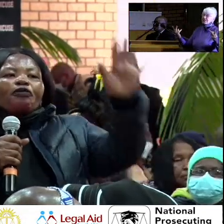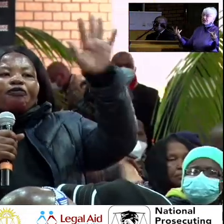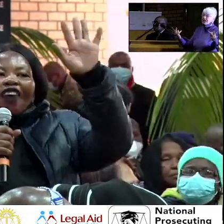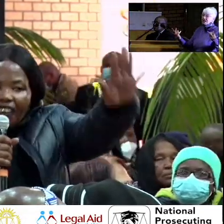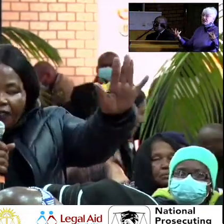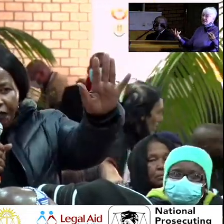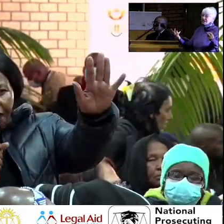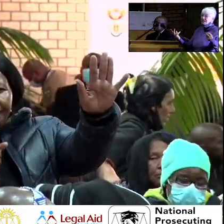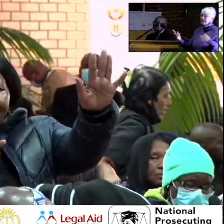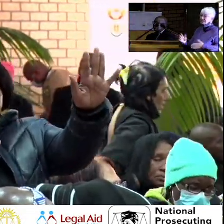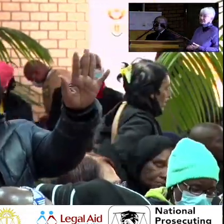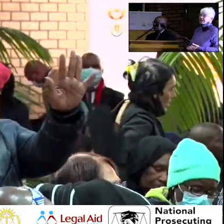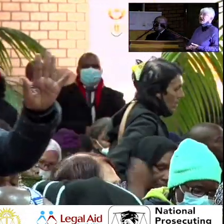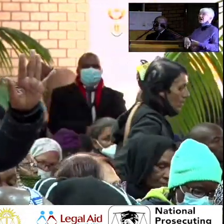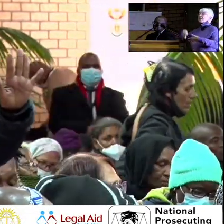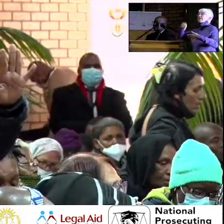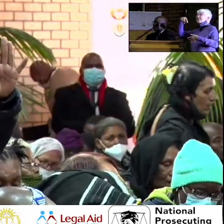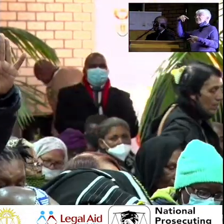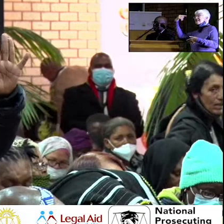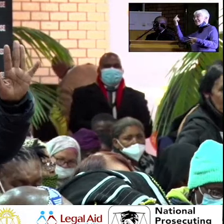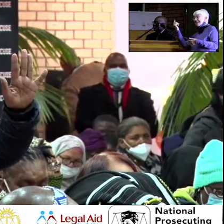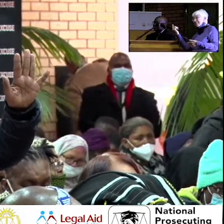killed 5.